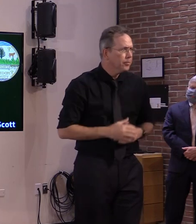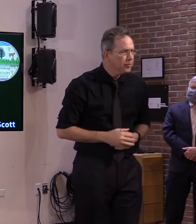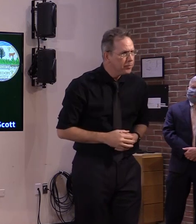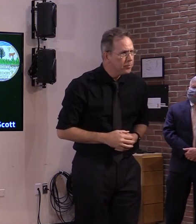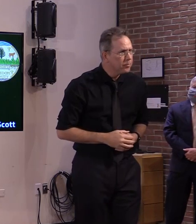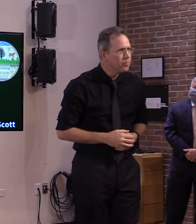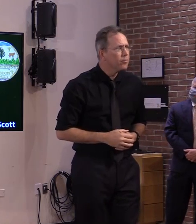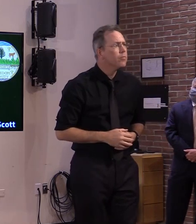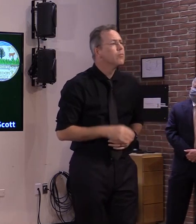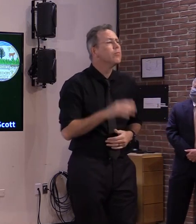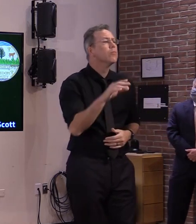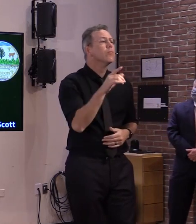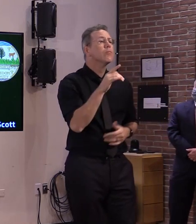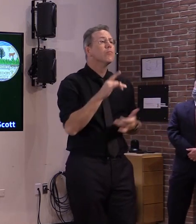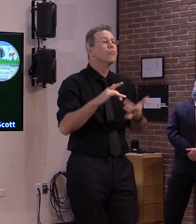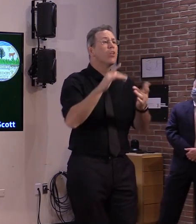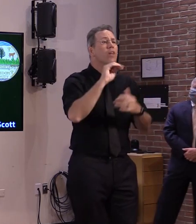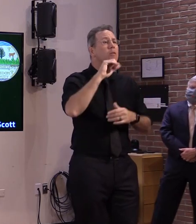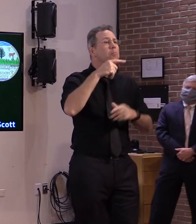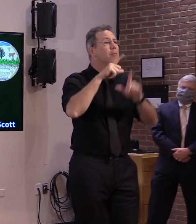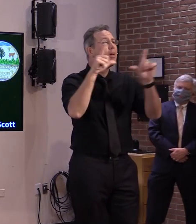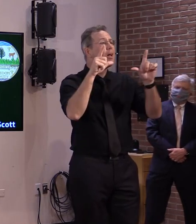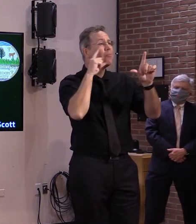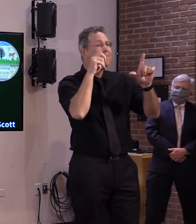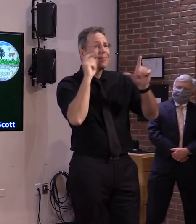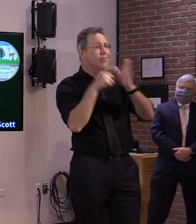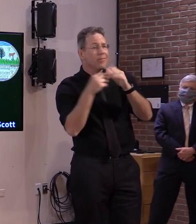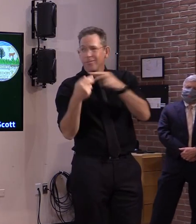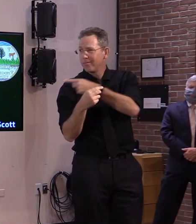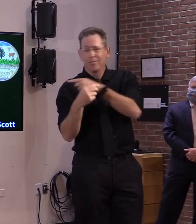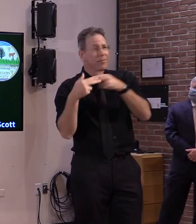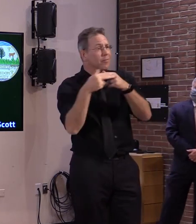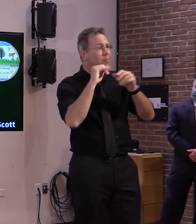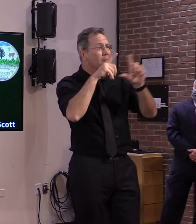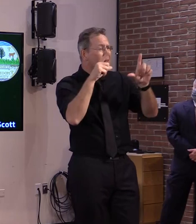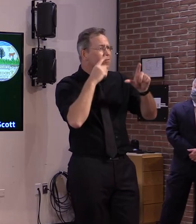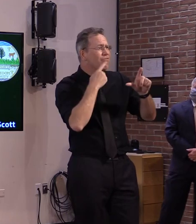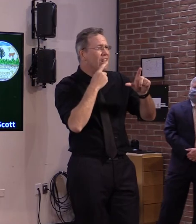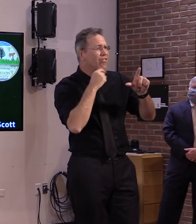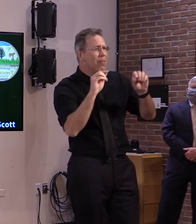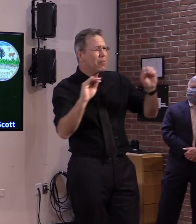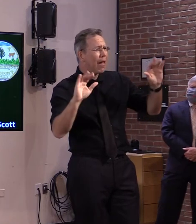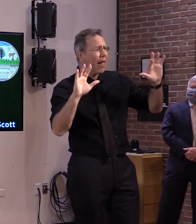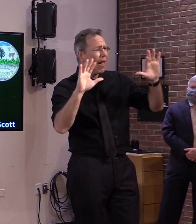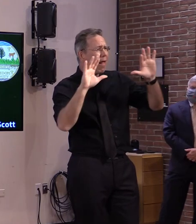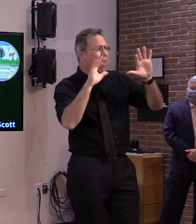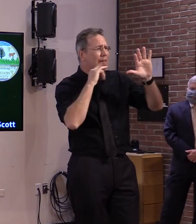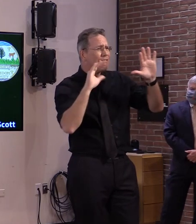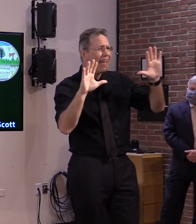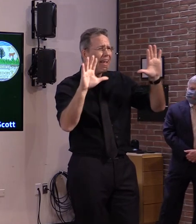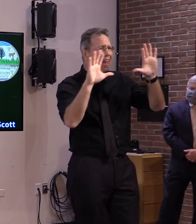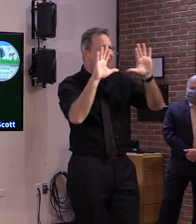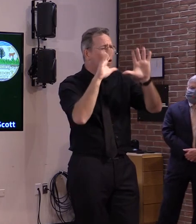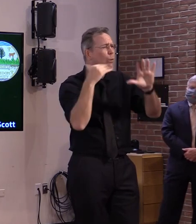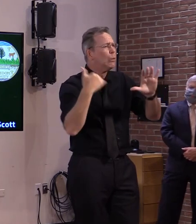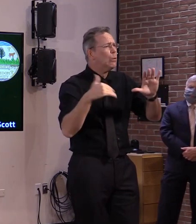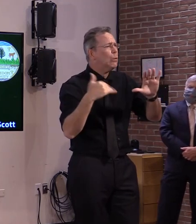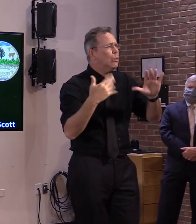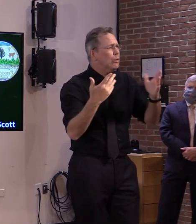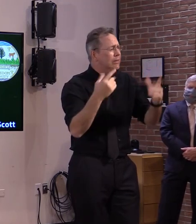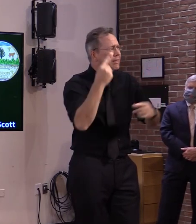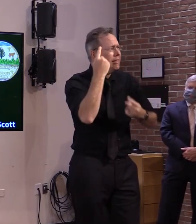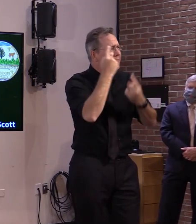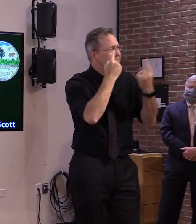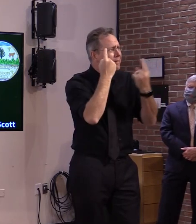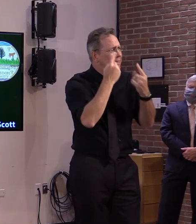stays almost entirely in the red, limiting travel will be crucial to slowing down our case growth. So we'll talk more about this